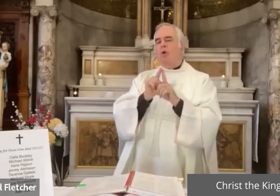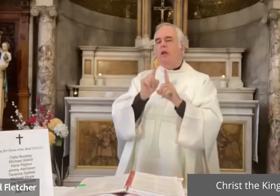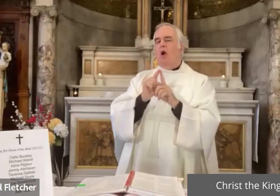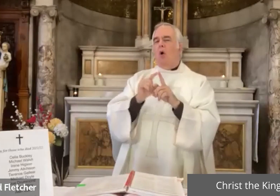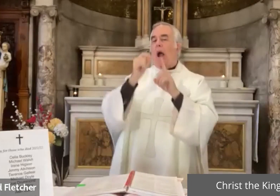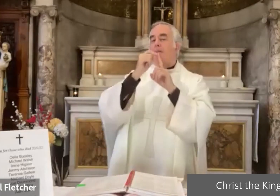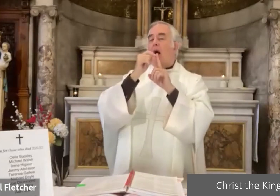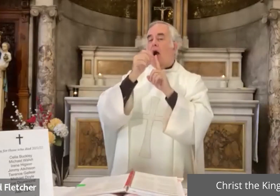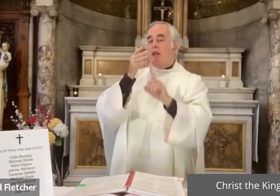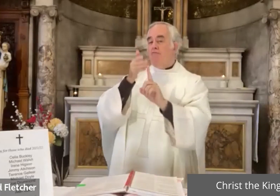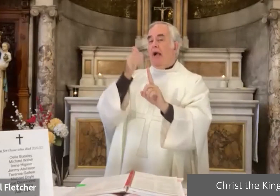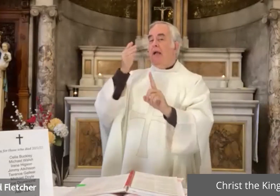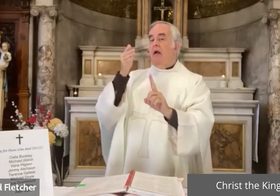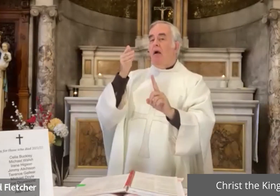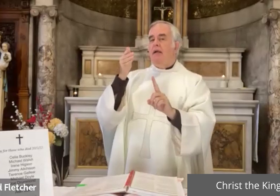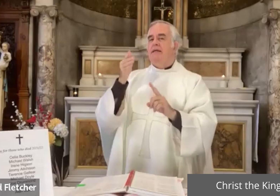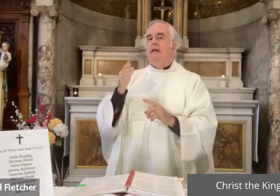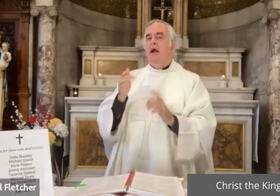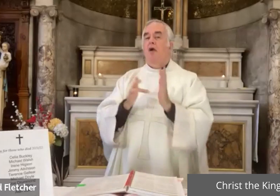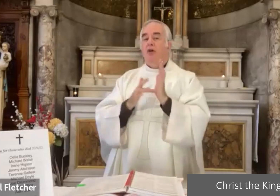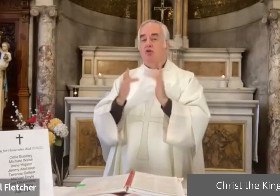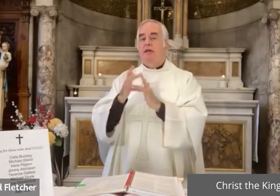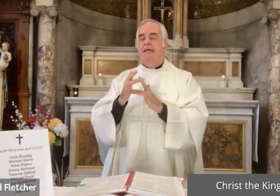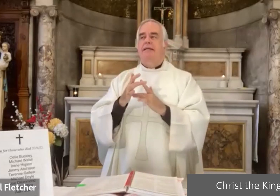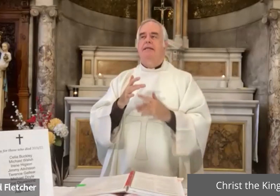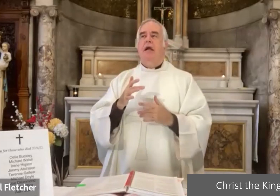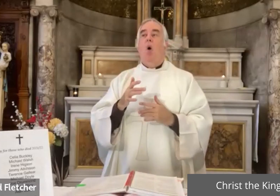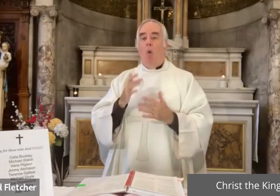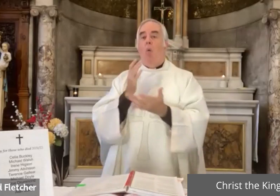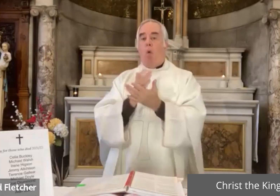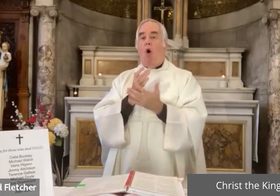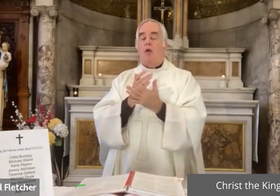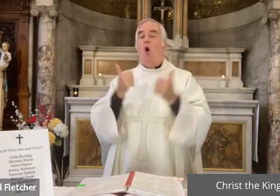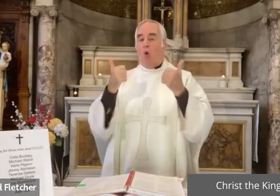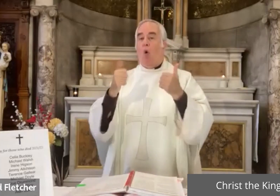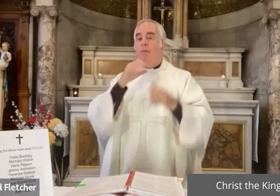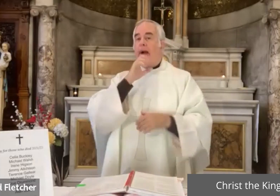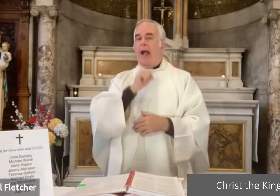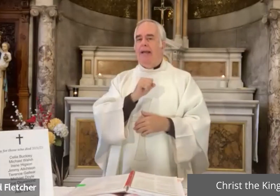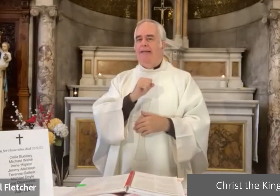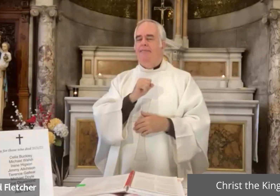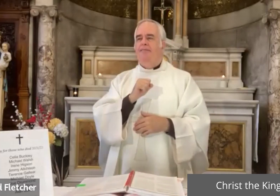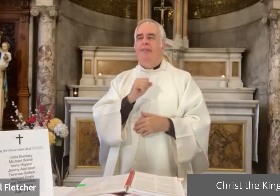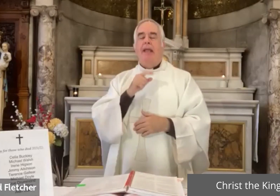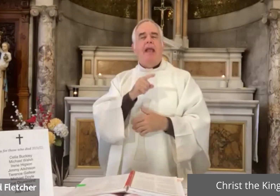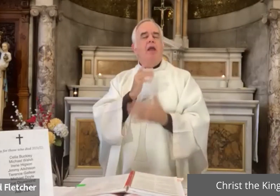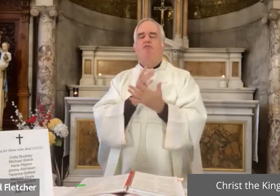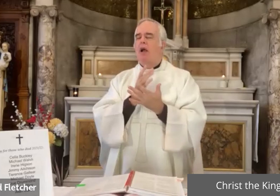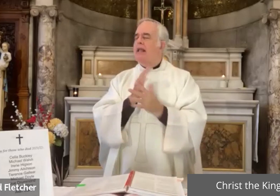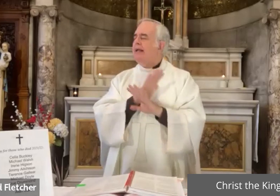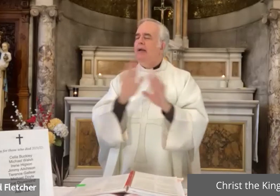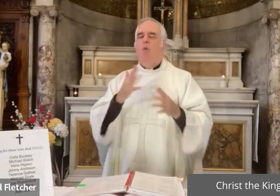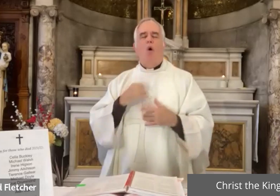But also, Pilate recognized that Jesus was a good man.